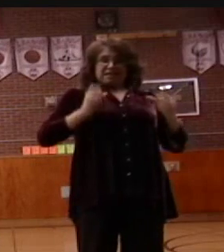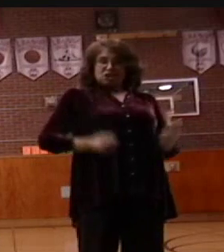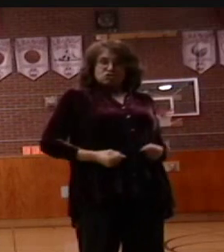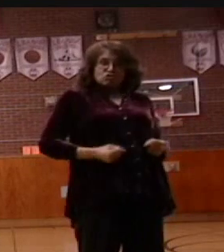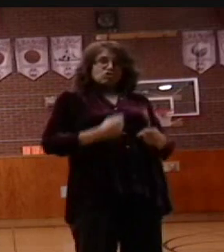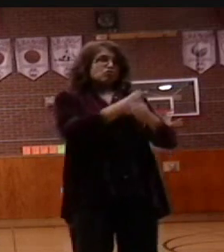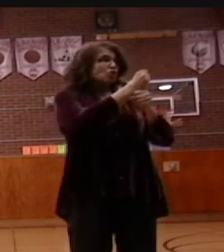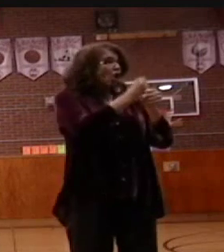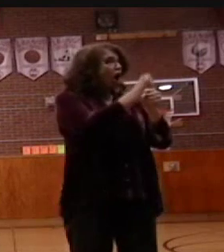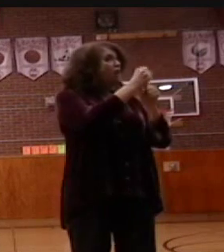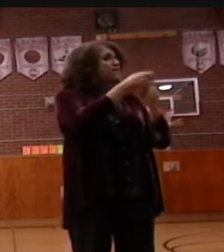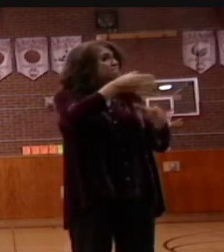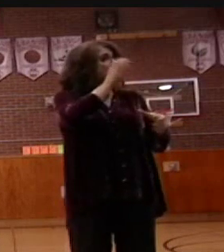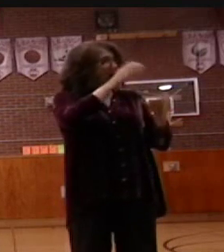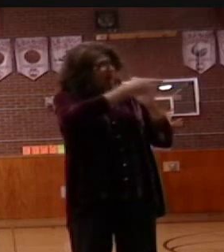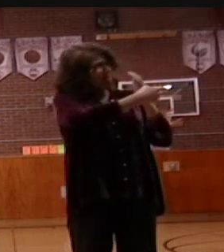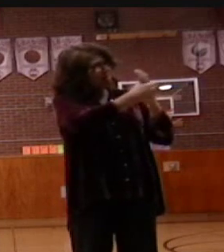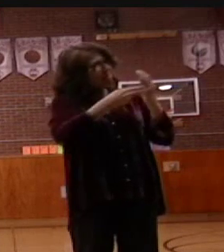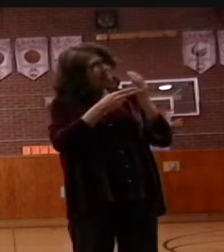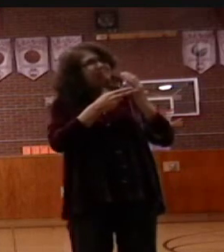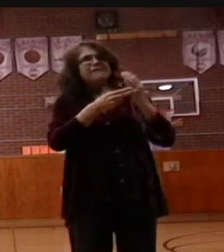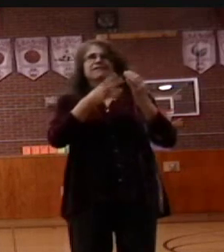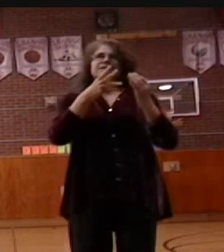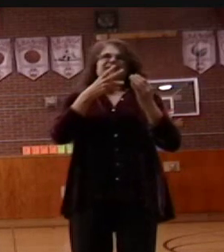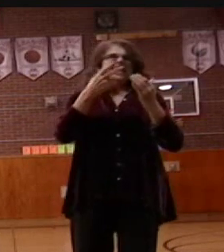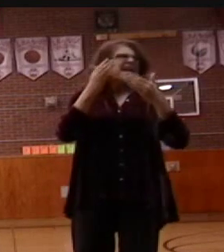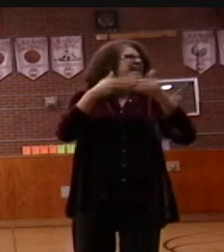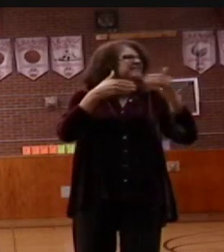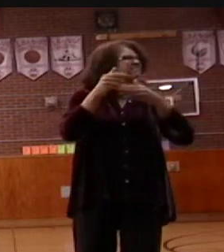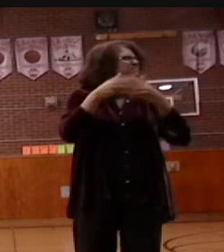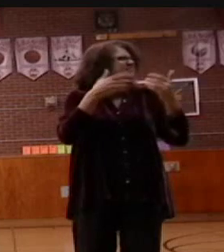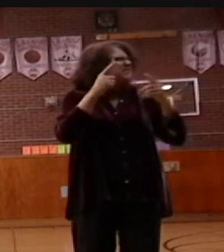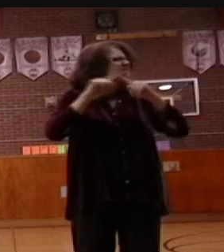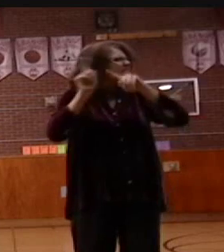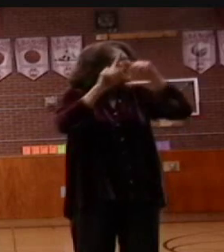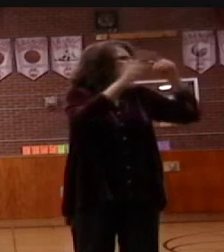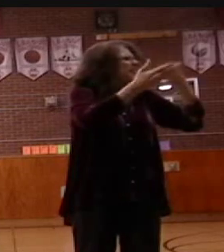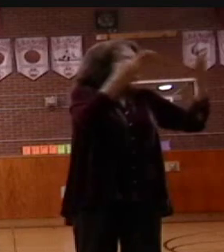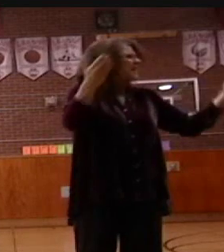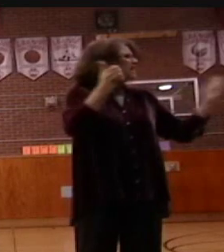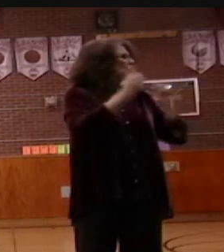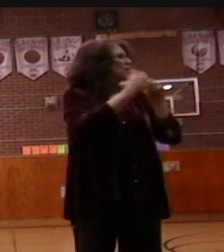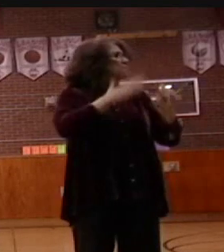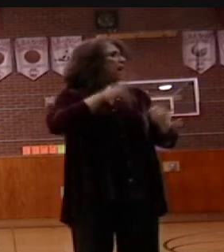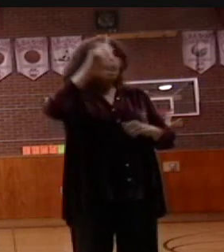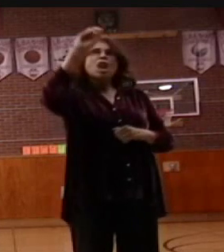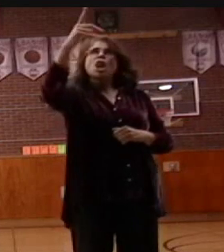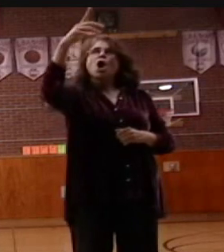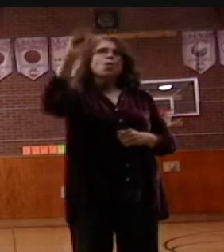even things for your pet with my logo or character on it. There's all sorts of really cool things.